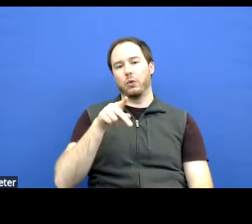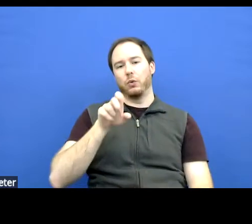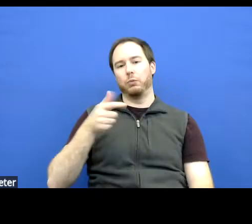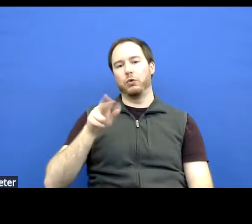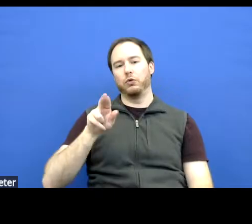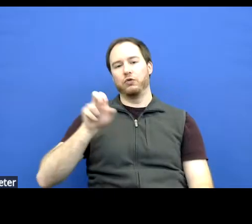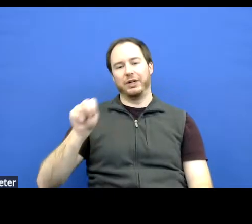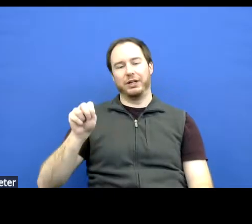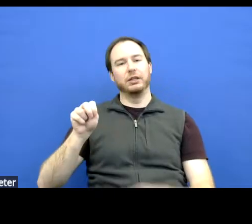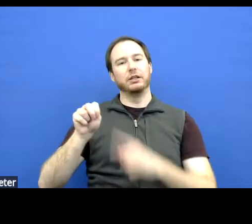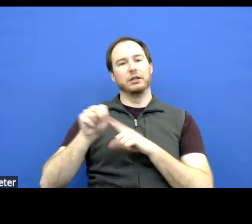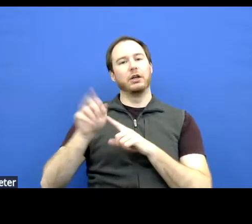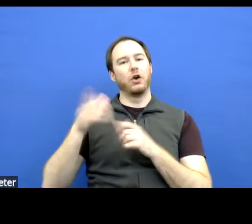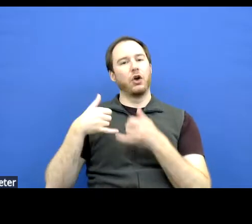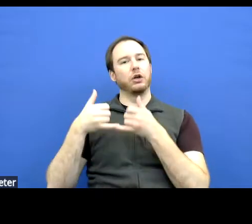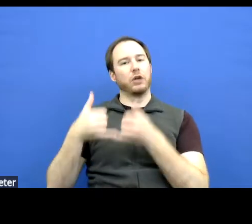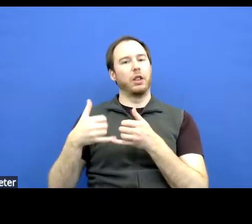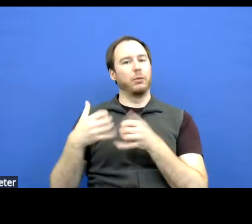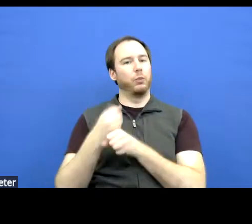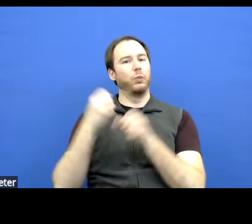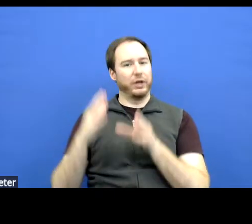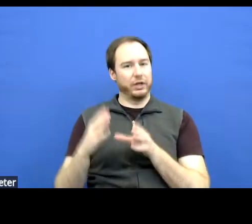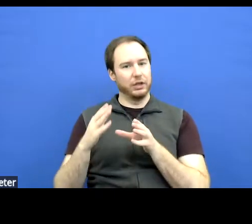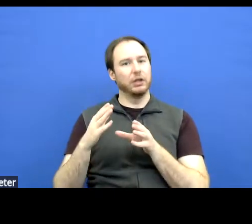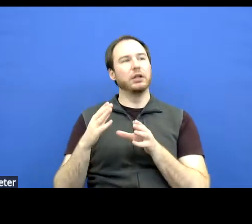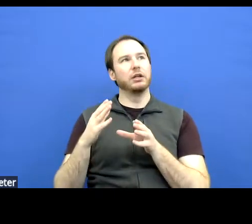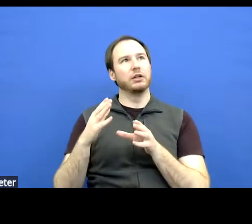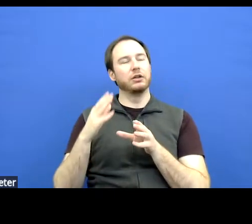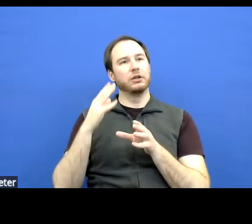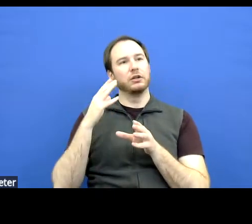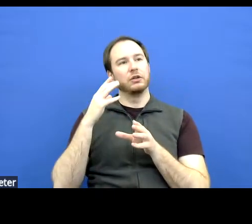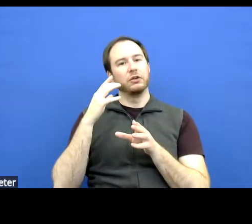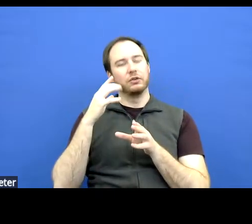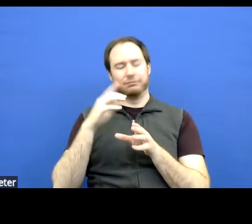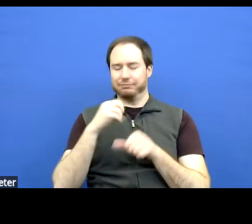you. She's our scholarship winner in